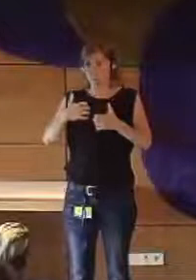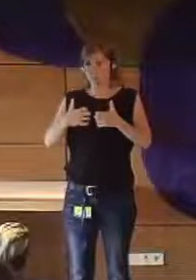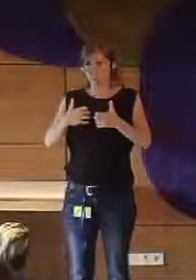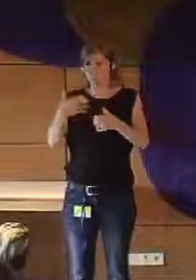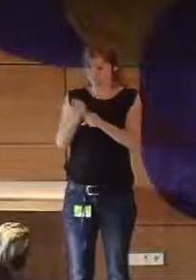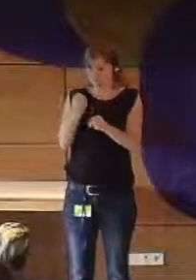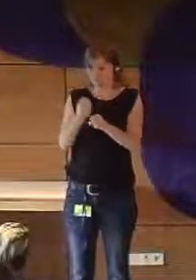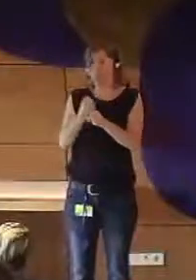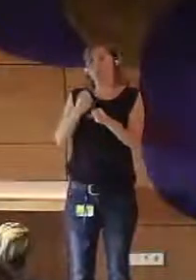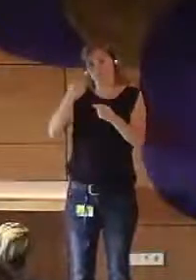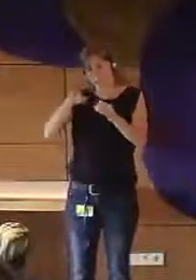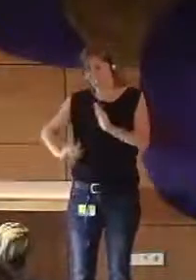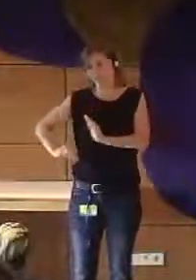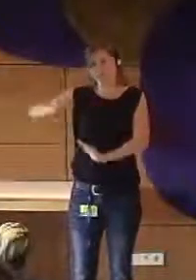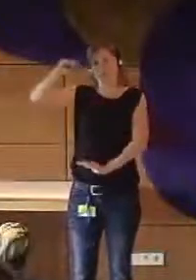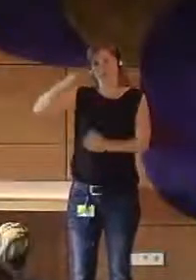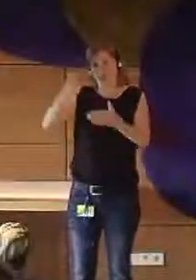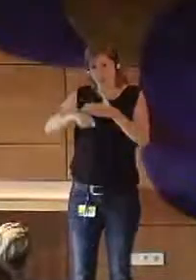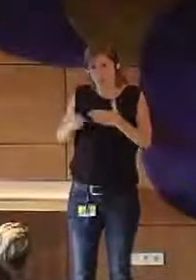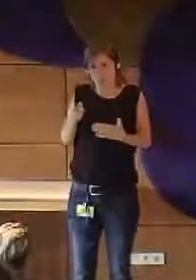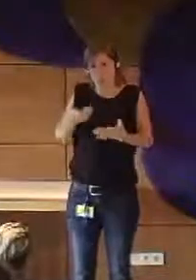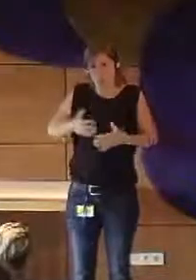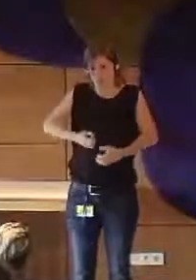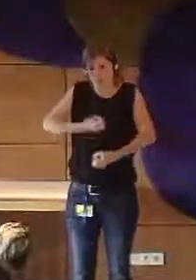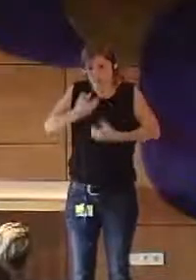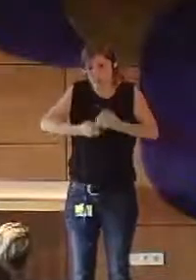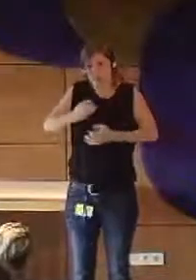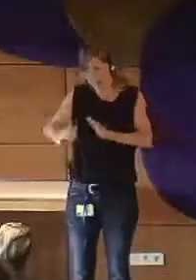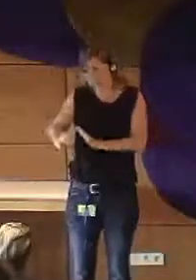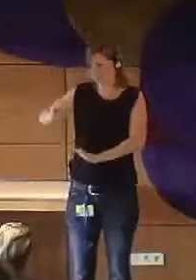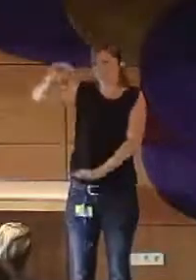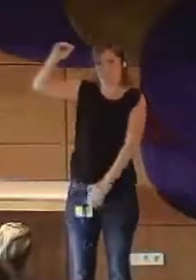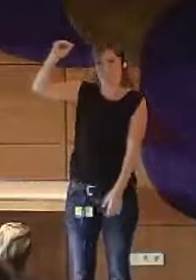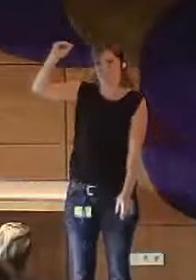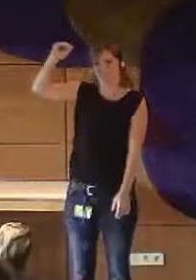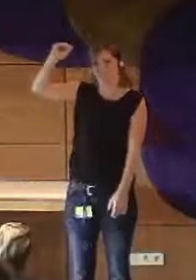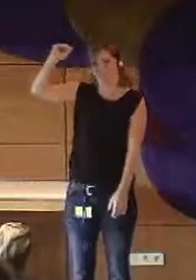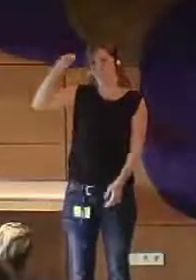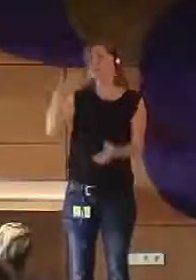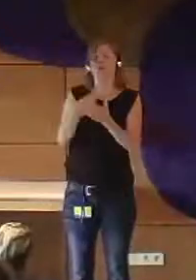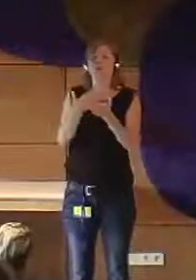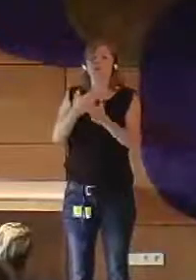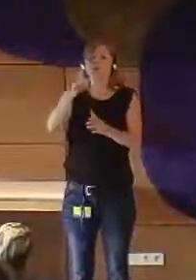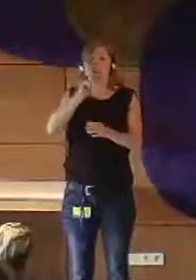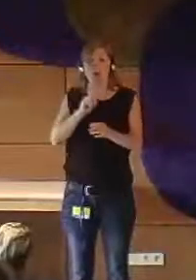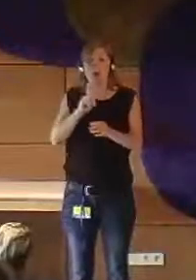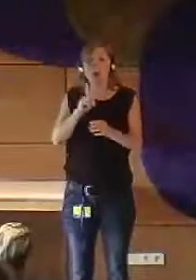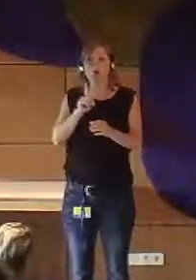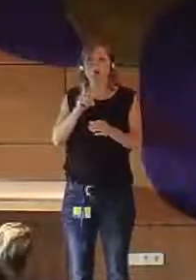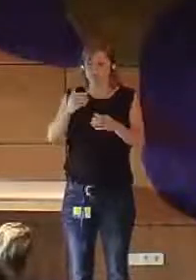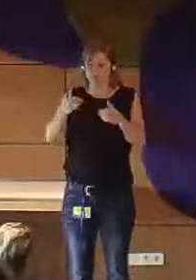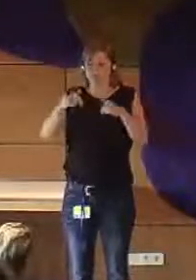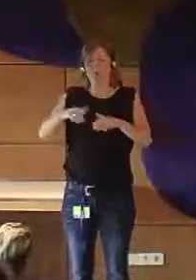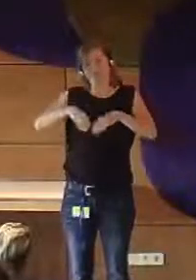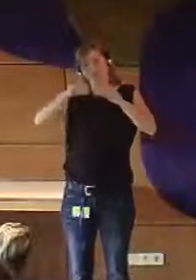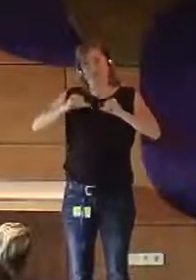They also, in girls, produce breast development, which in girls is the first signs of puberty, and they also produce development of the genitals